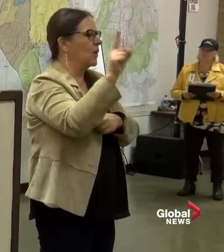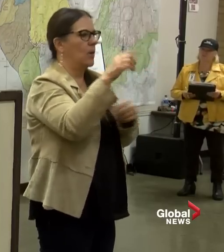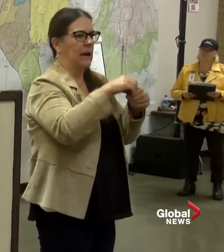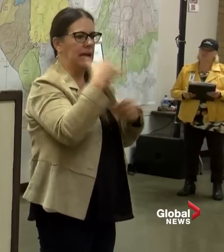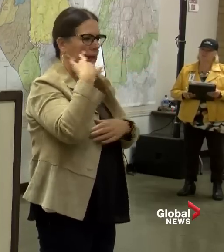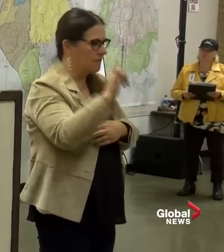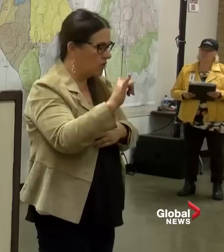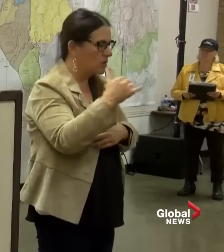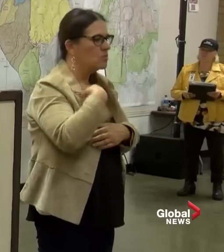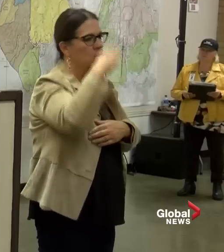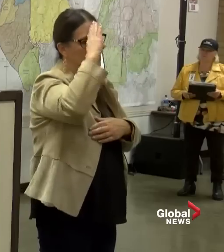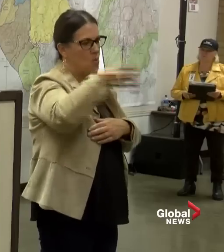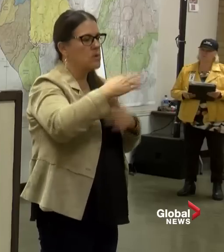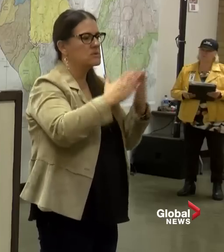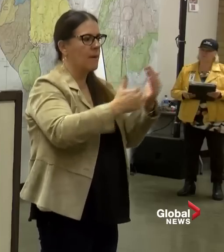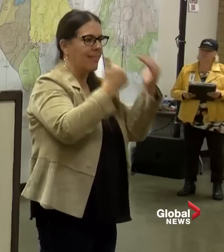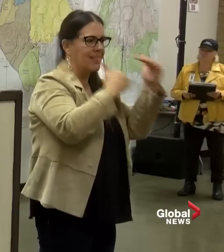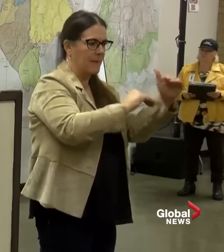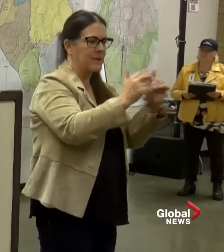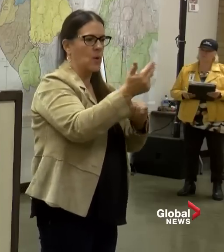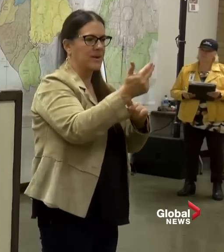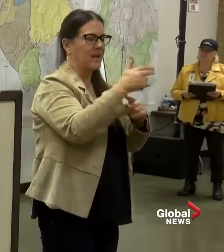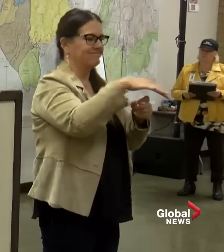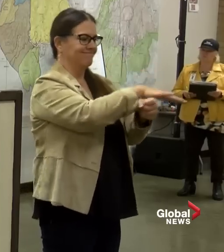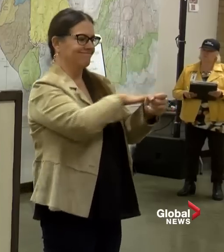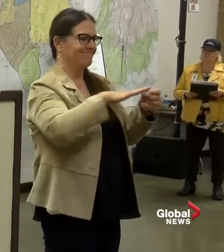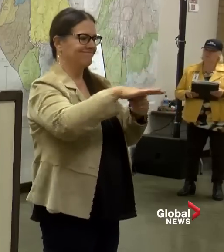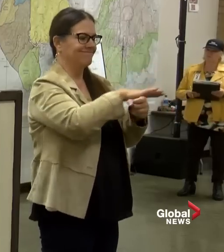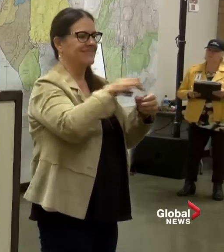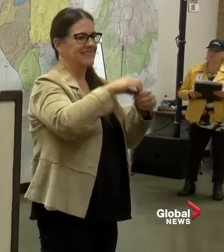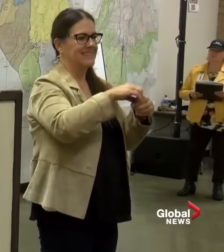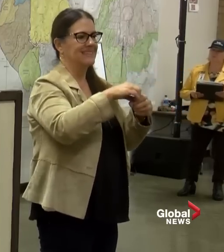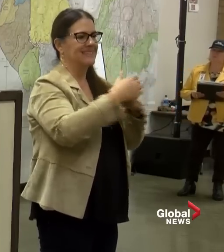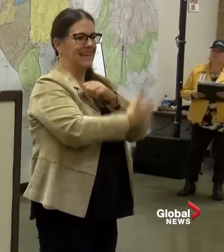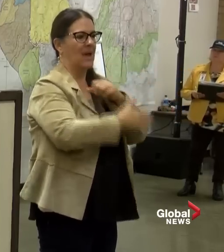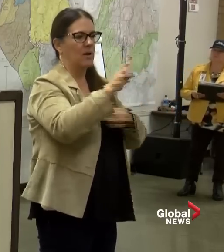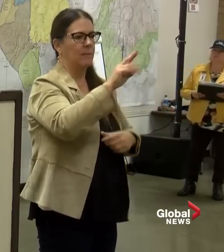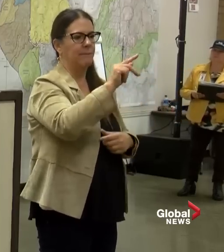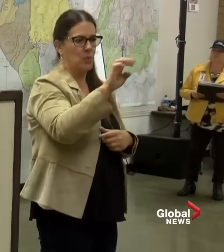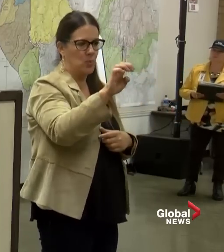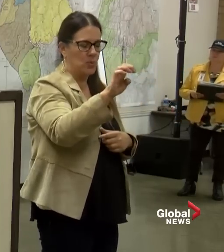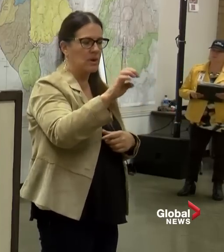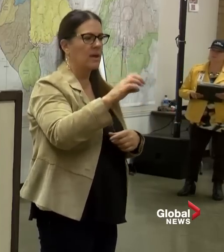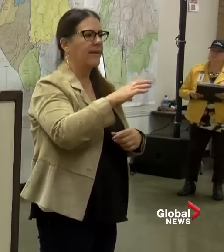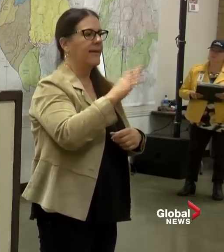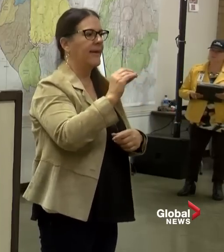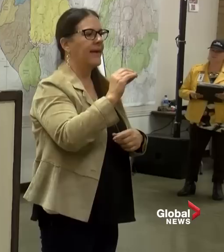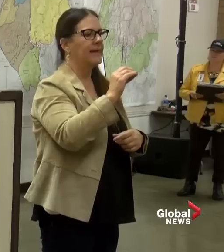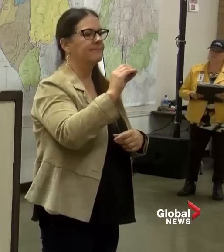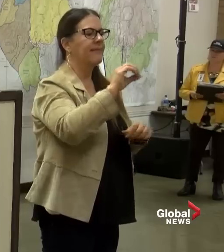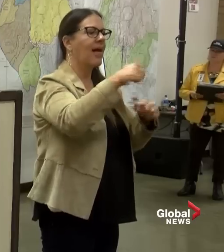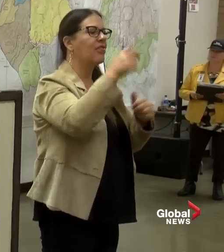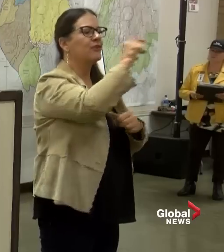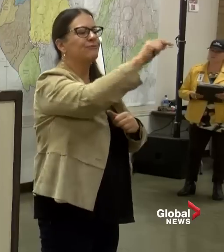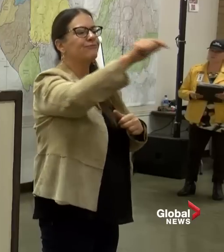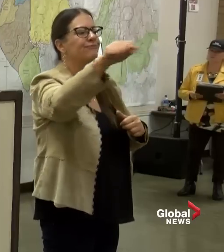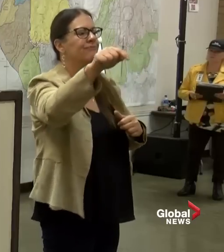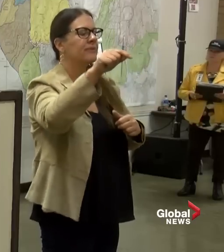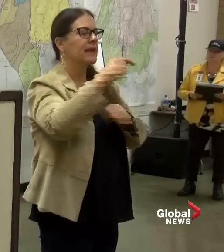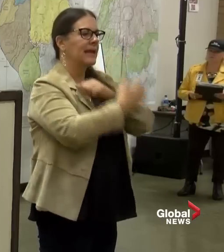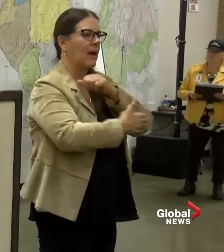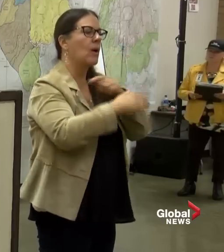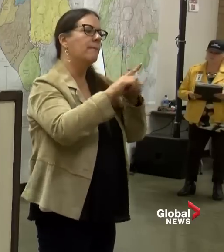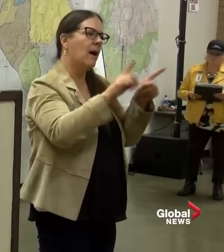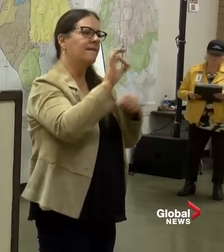We know there are limited hotels here in the greater Butte County area and in contiguous counties.